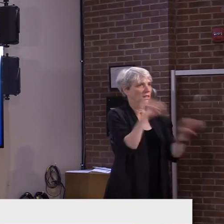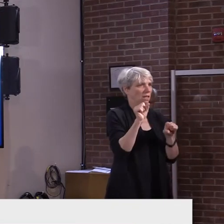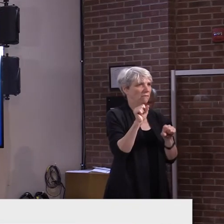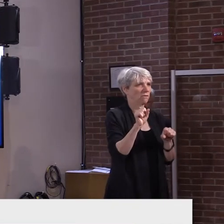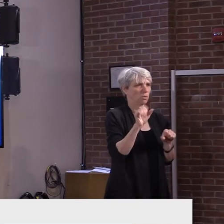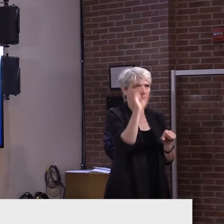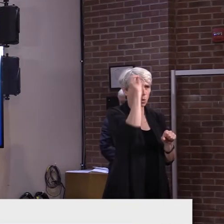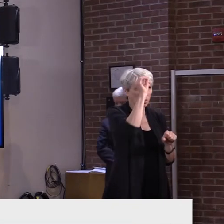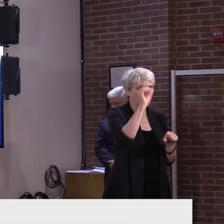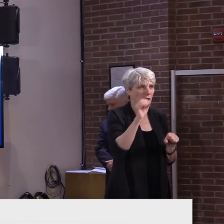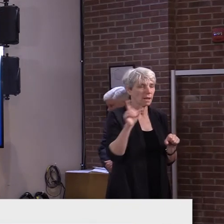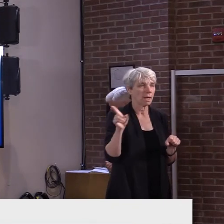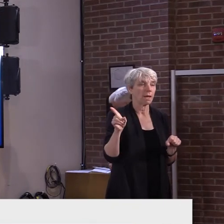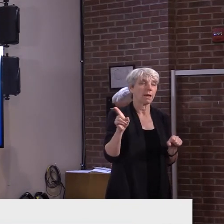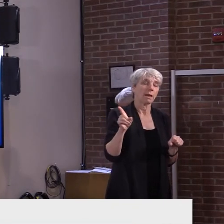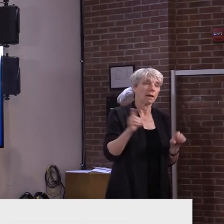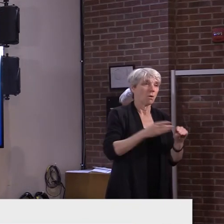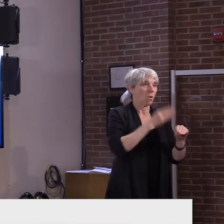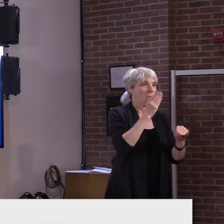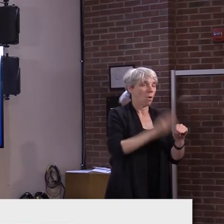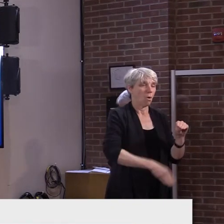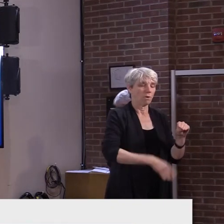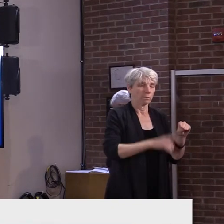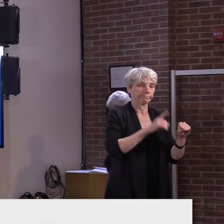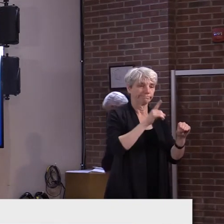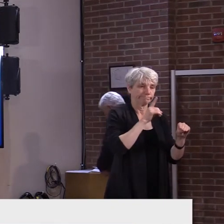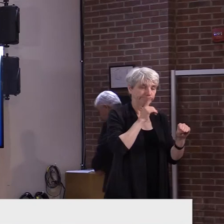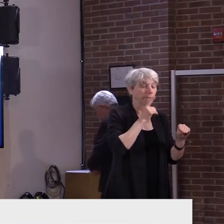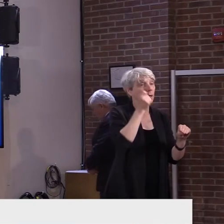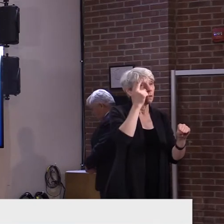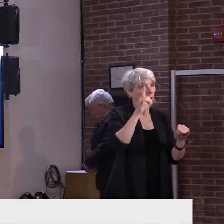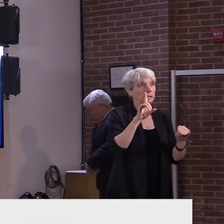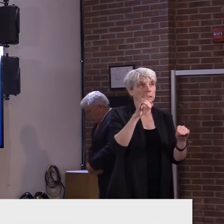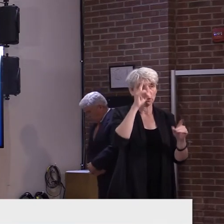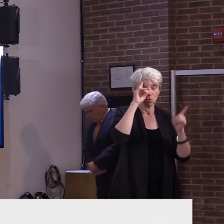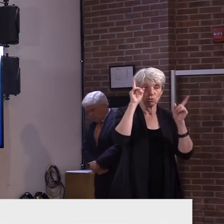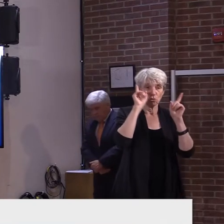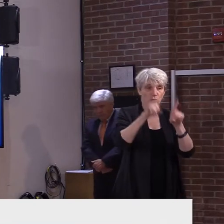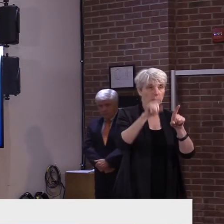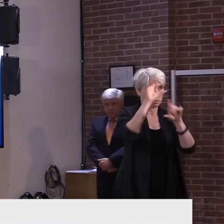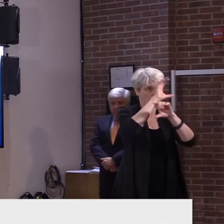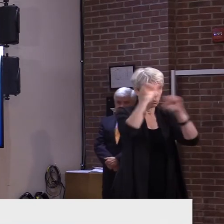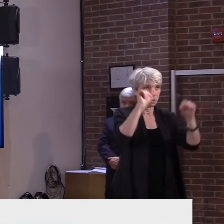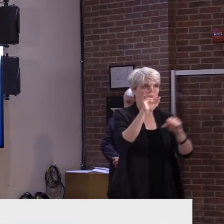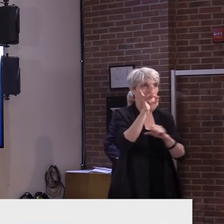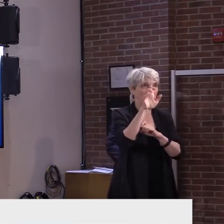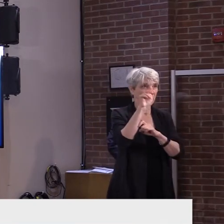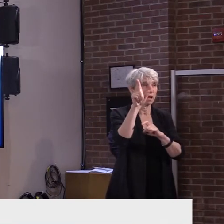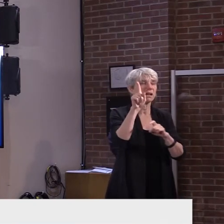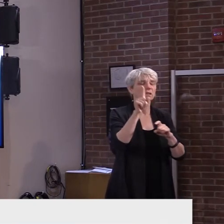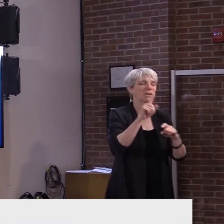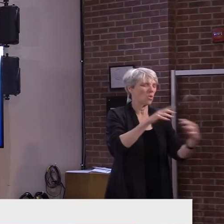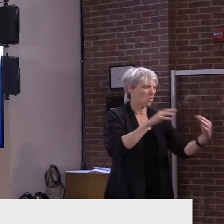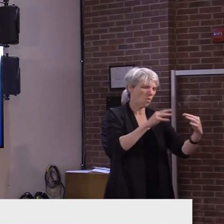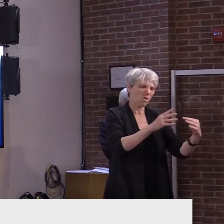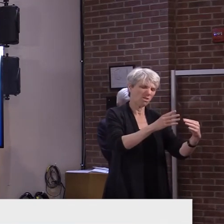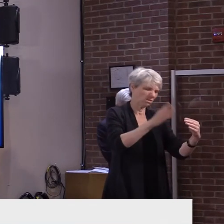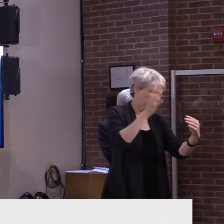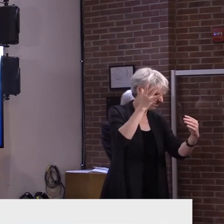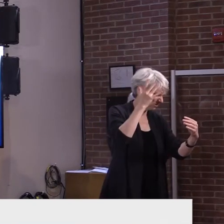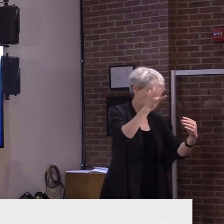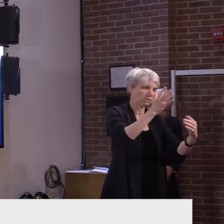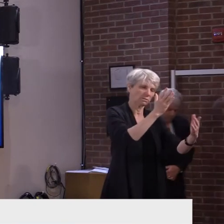stated originally, I agreed with the president in terms of ending this unwinnable war.